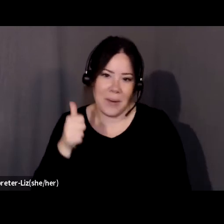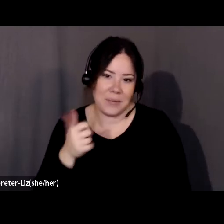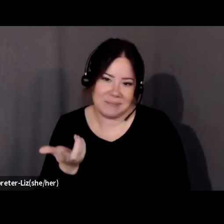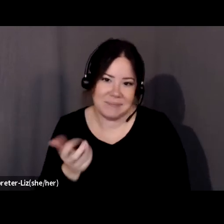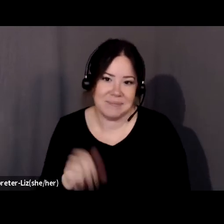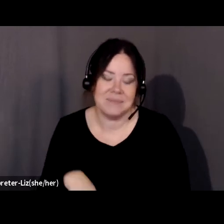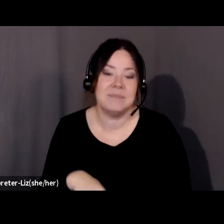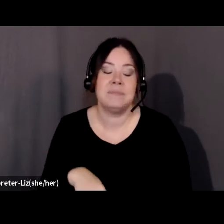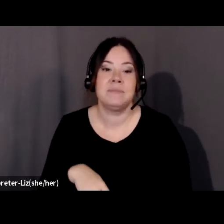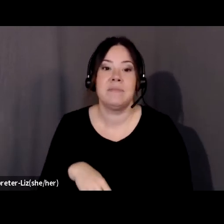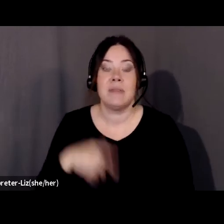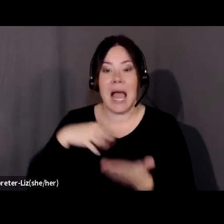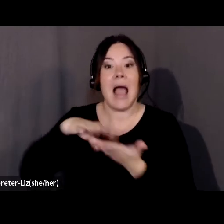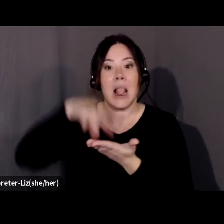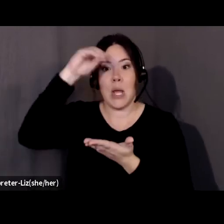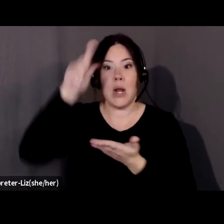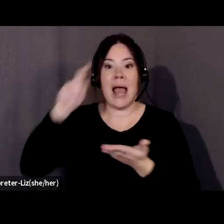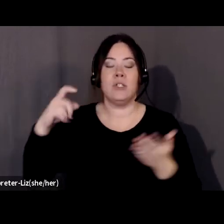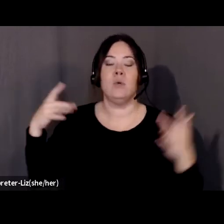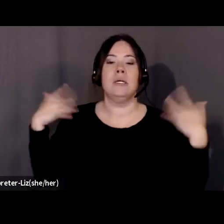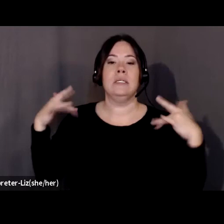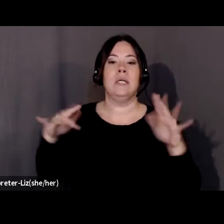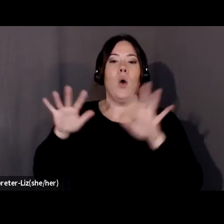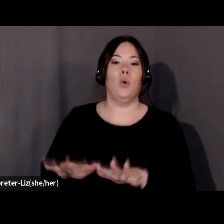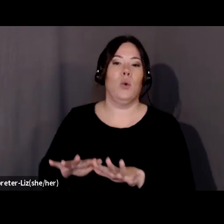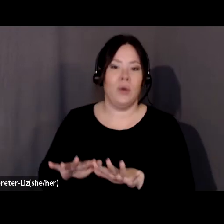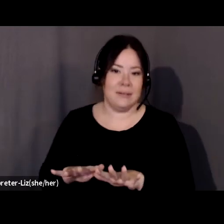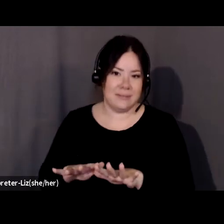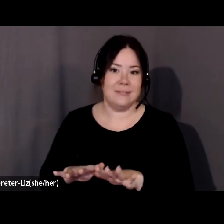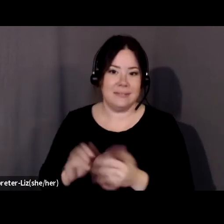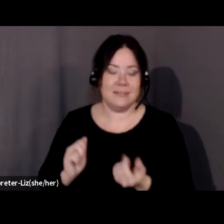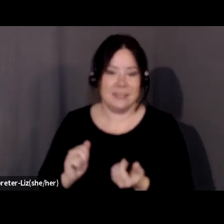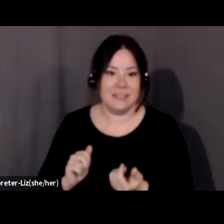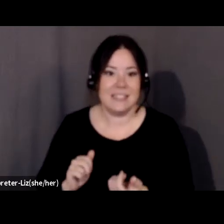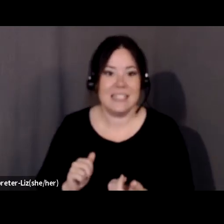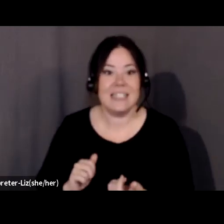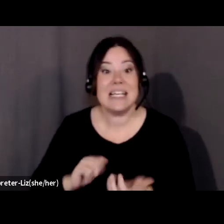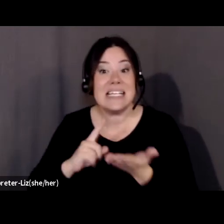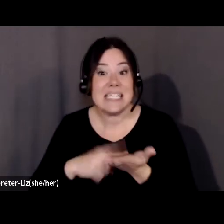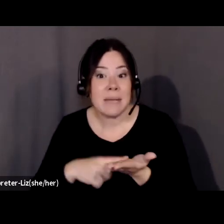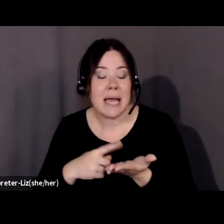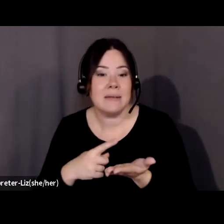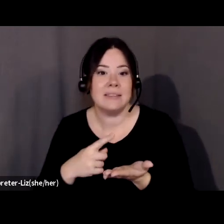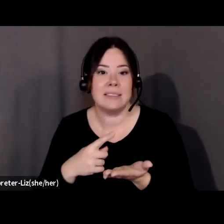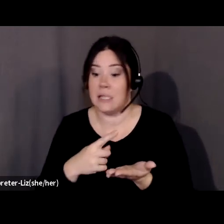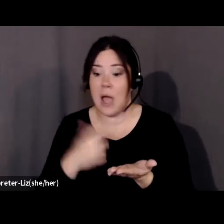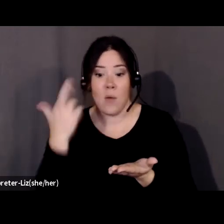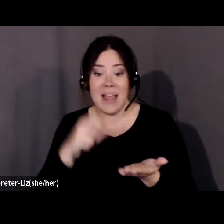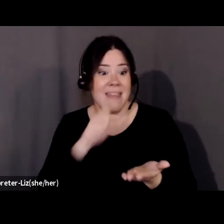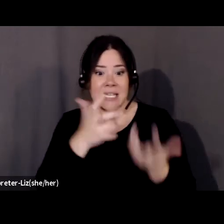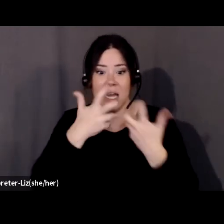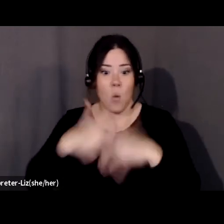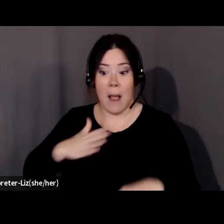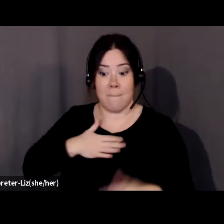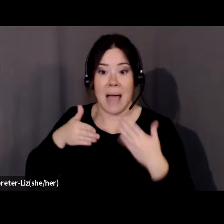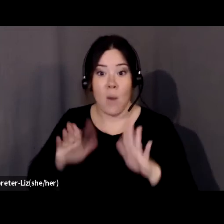I've had to learn to kind of let go. But what I have learned is what I've always thought of, sometimes I've had things that didn't go the way I wanted, but what I found out is